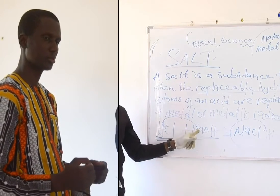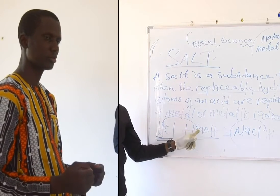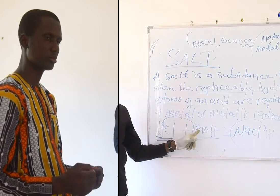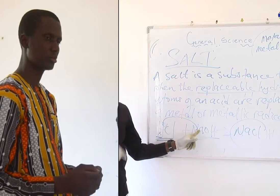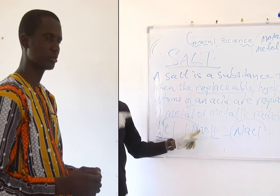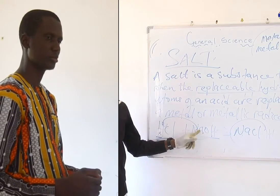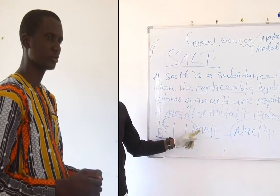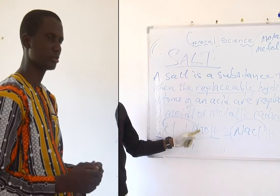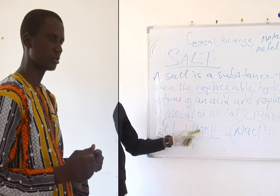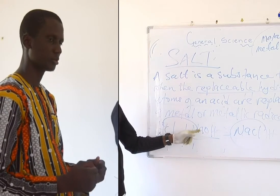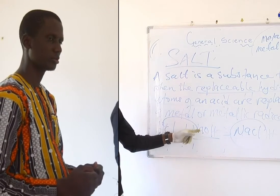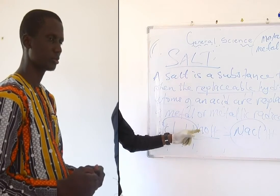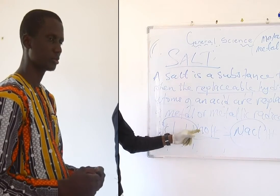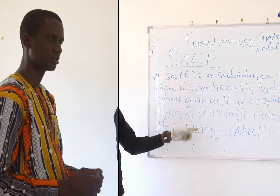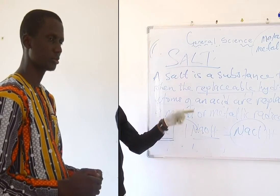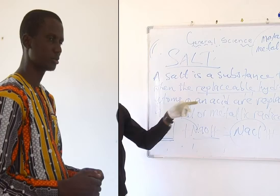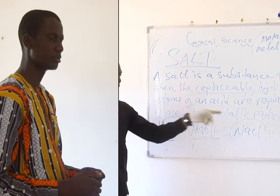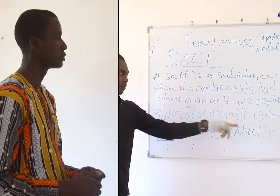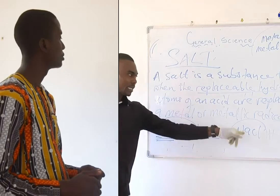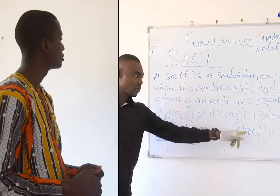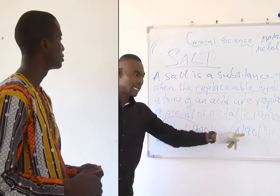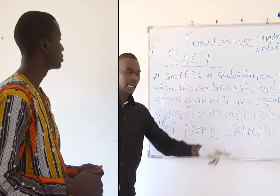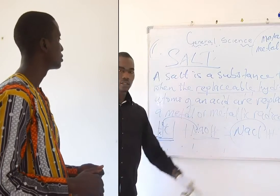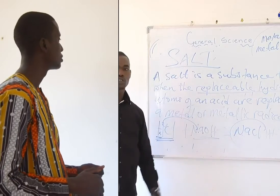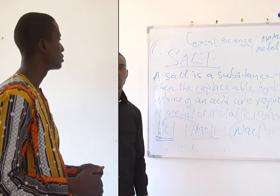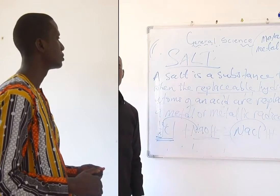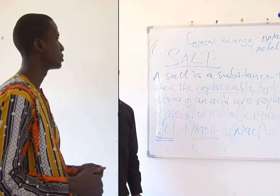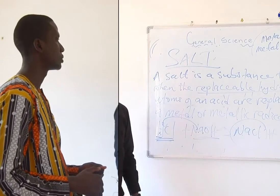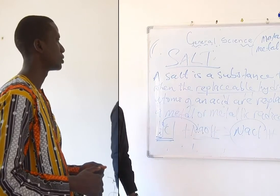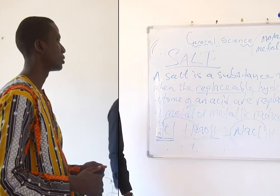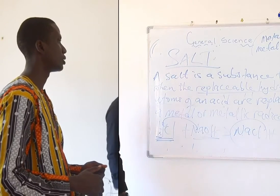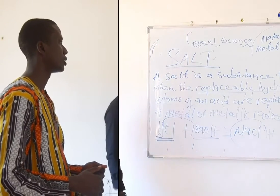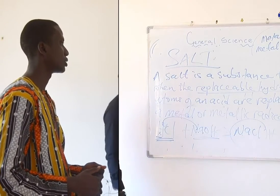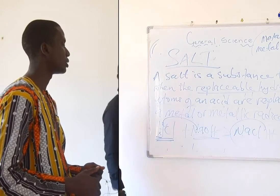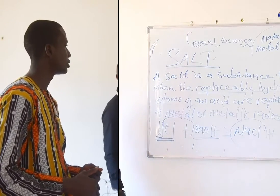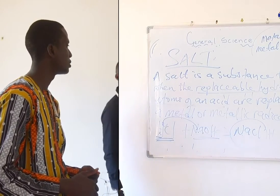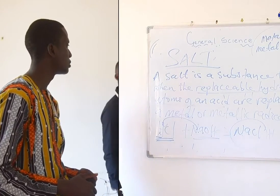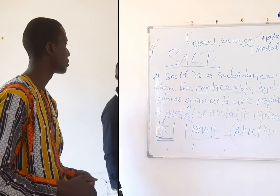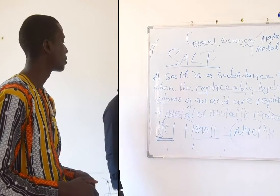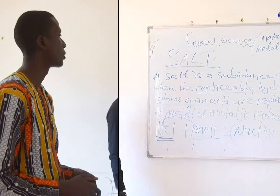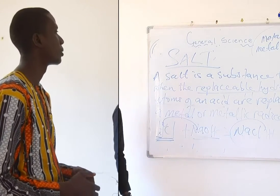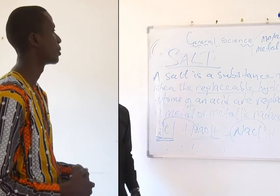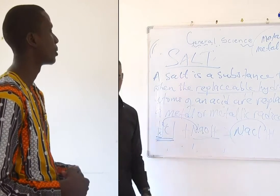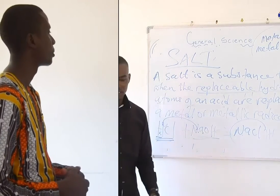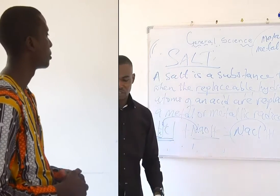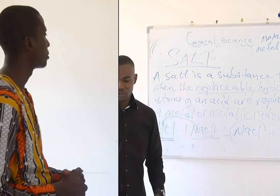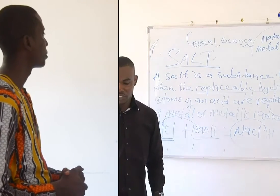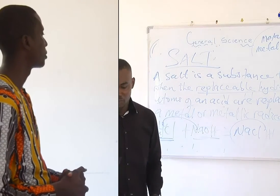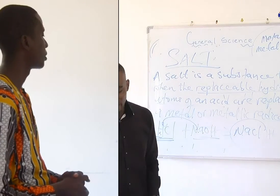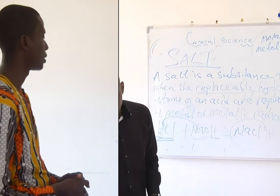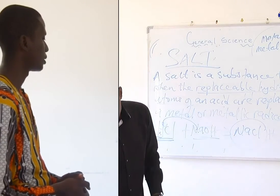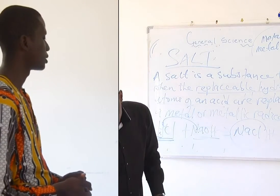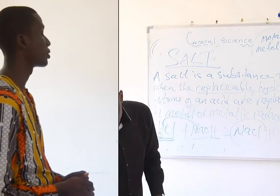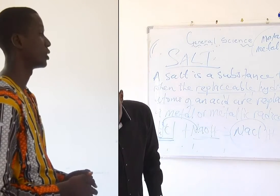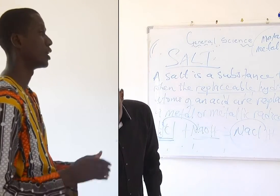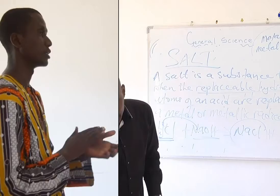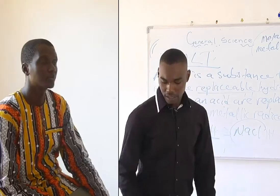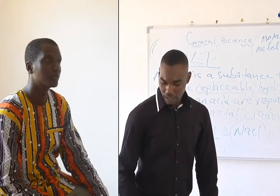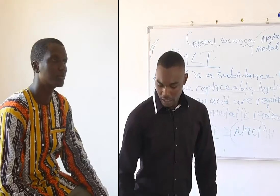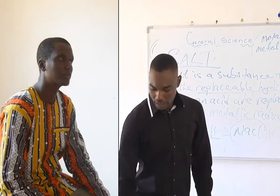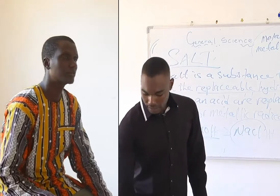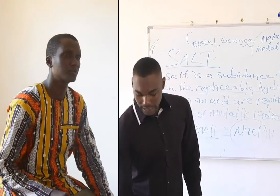metal from the base to form the particular salt you wanted. So I think that definition is quite well